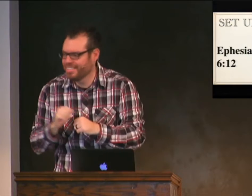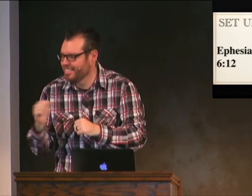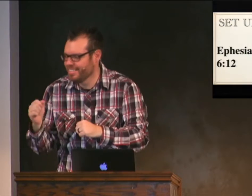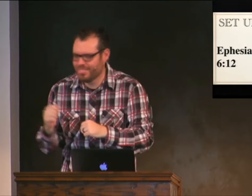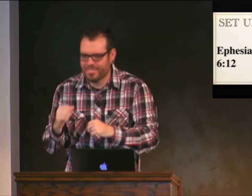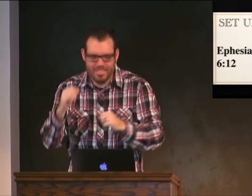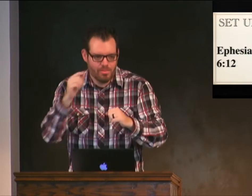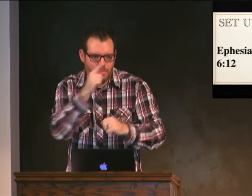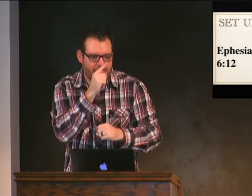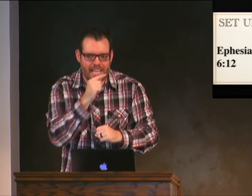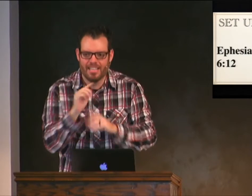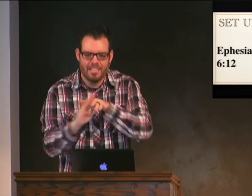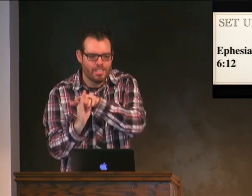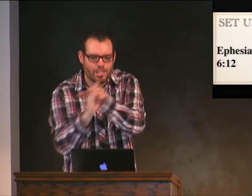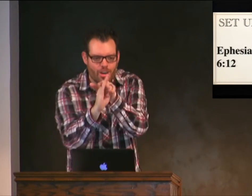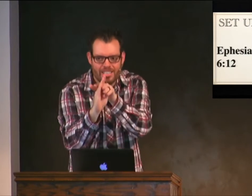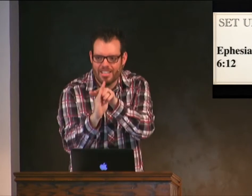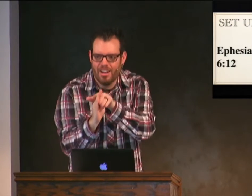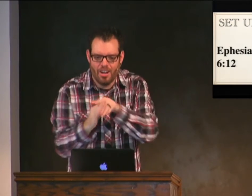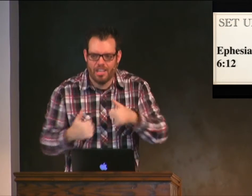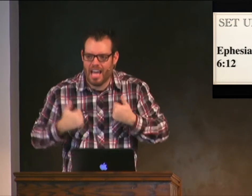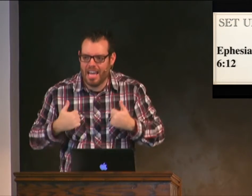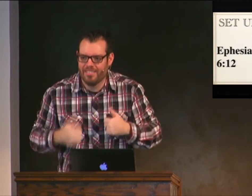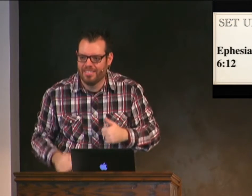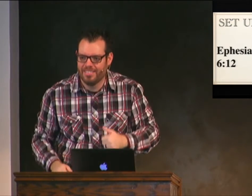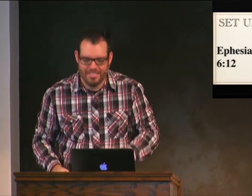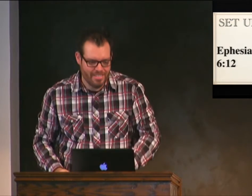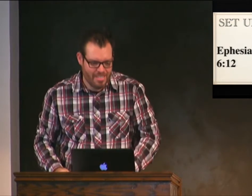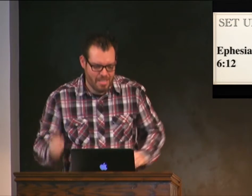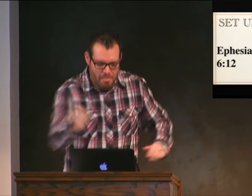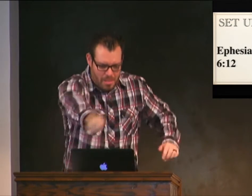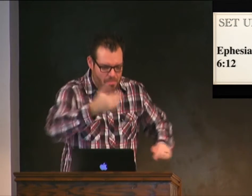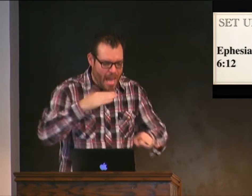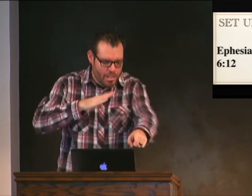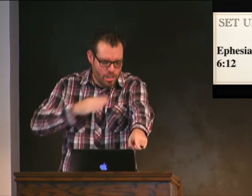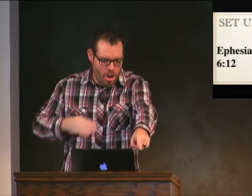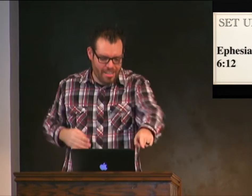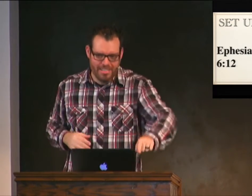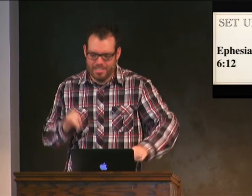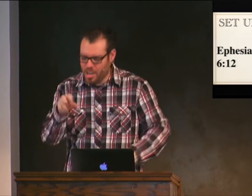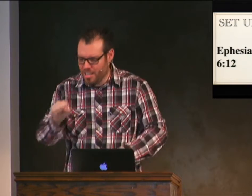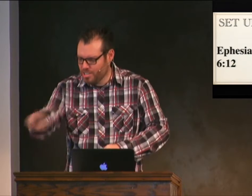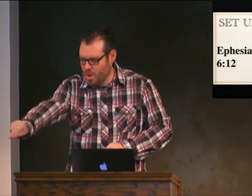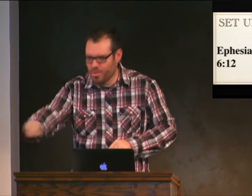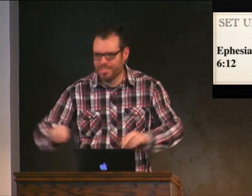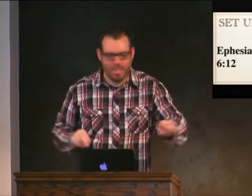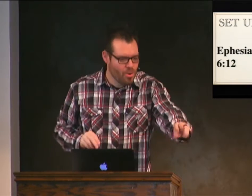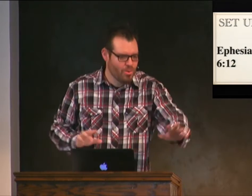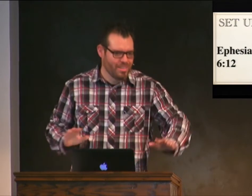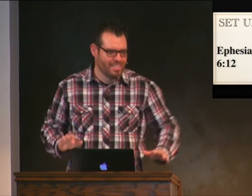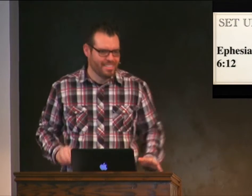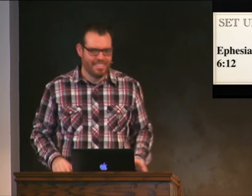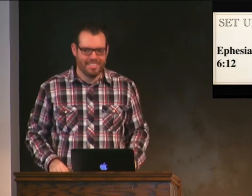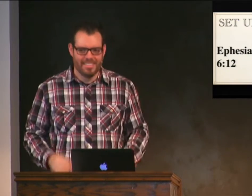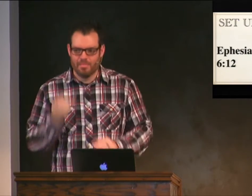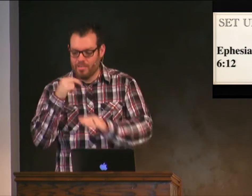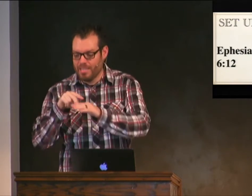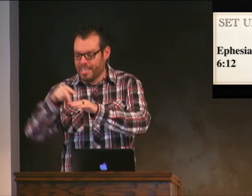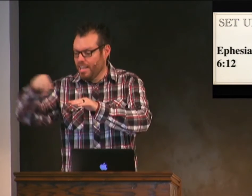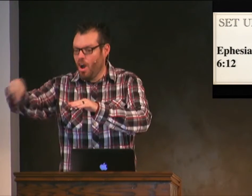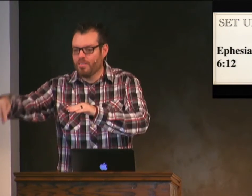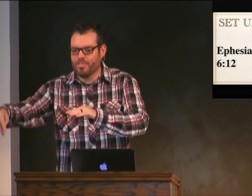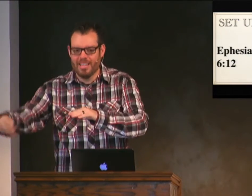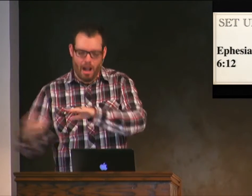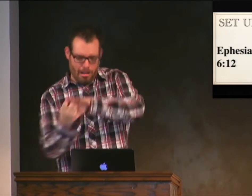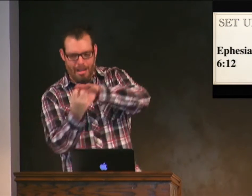fort. We pretend the sharks are alive. Bad shark. Jaws, no, no. But if